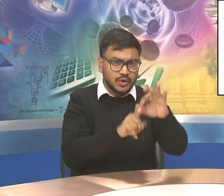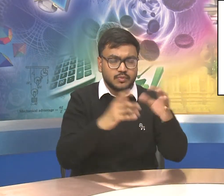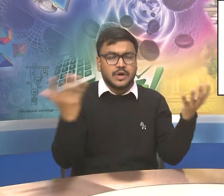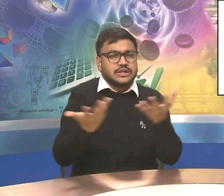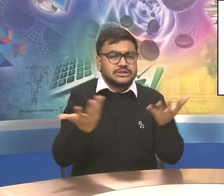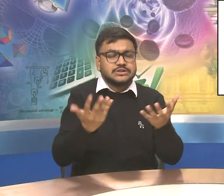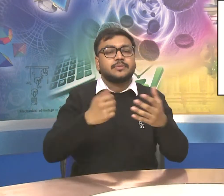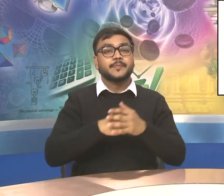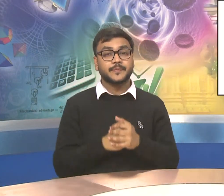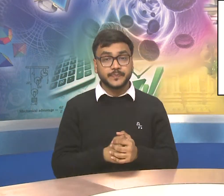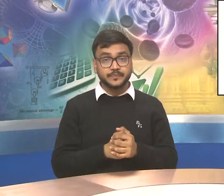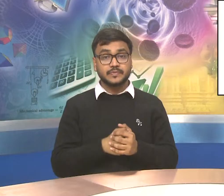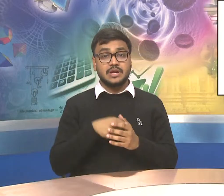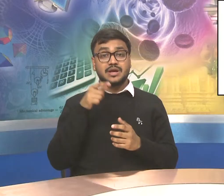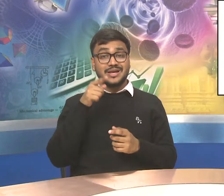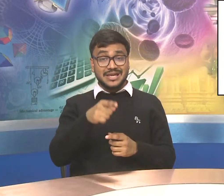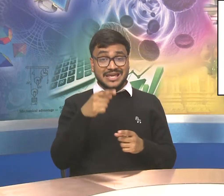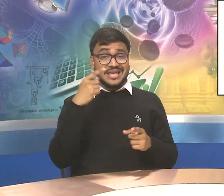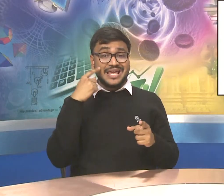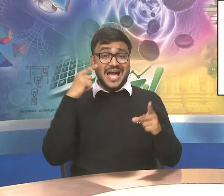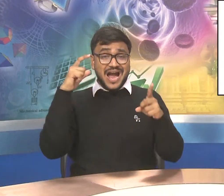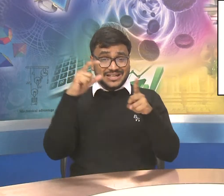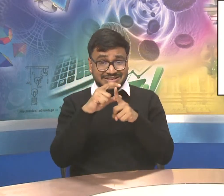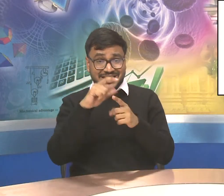category of library users.